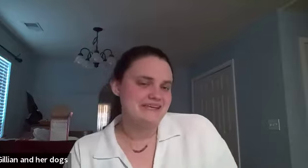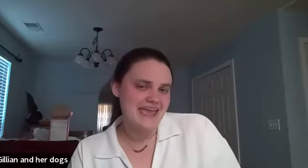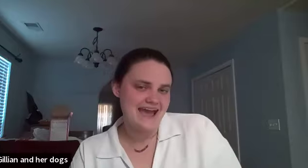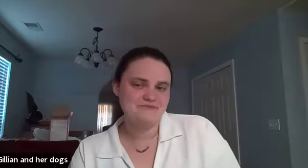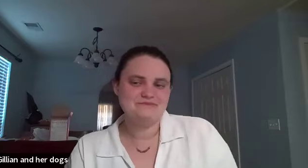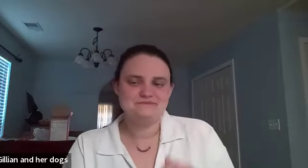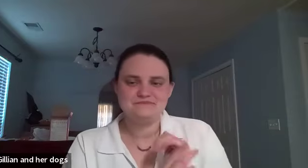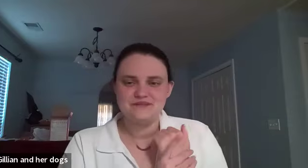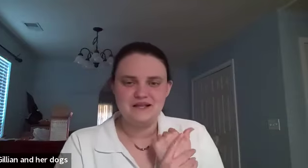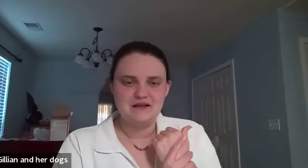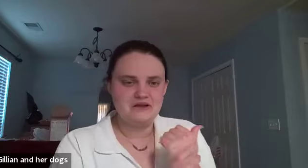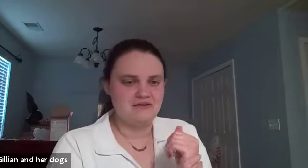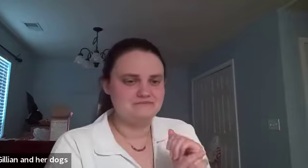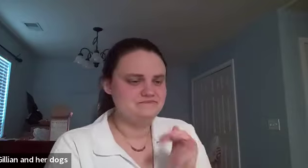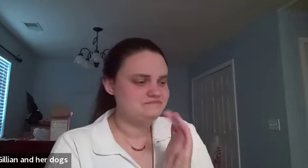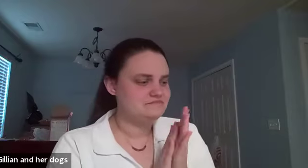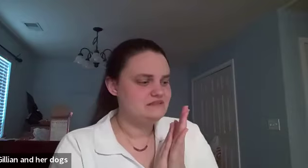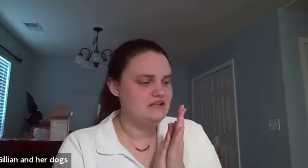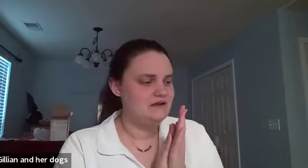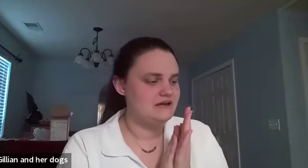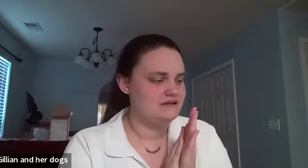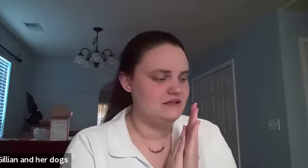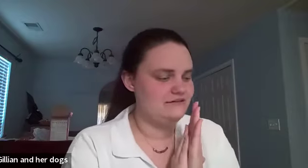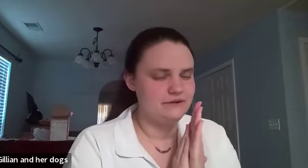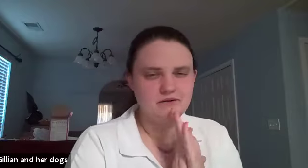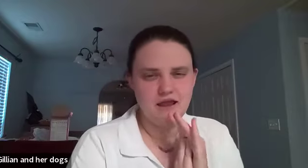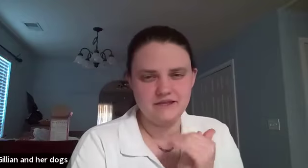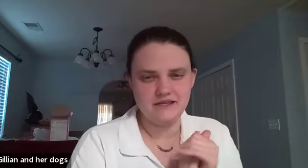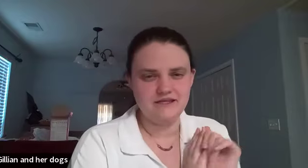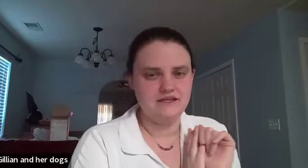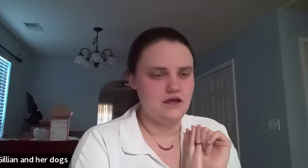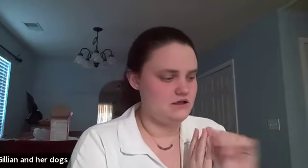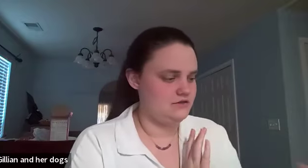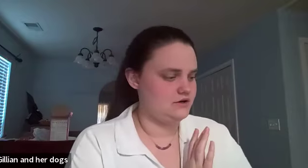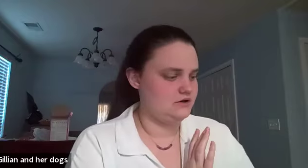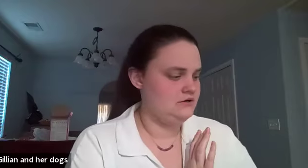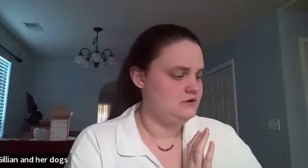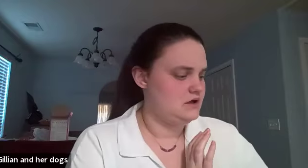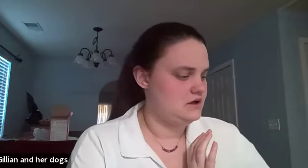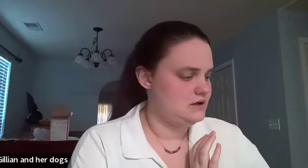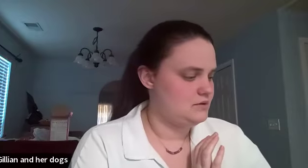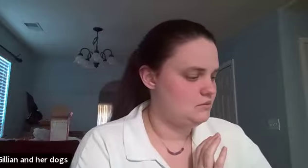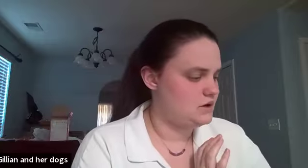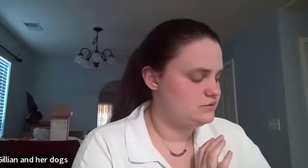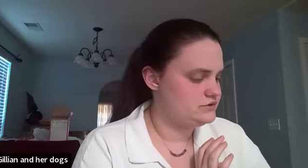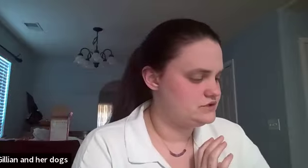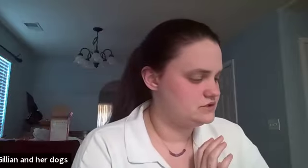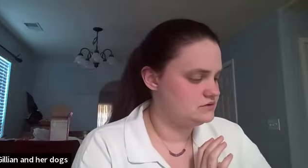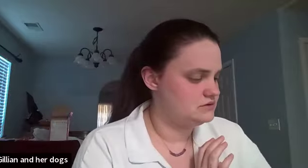But yeah. Okay. All right. If we don't have any other, what we'll do,